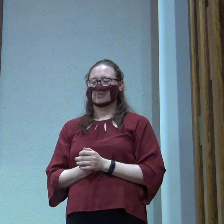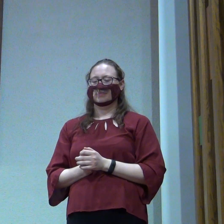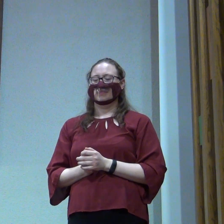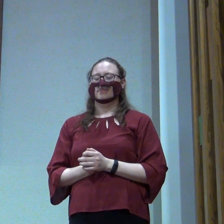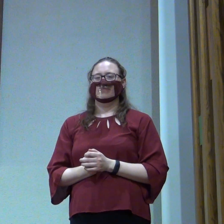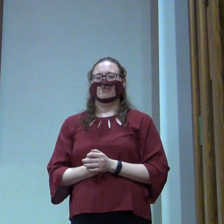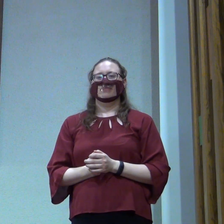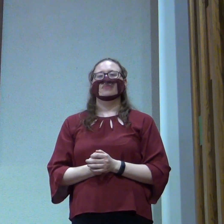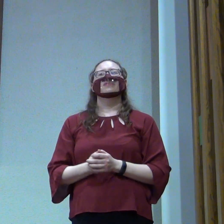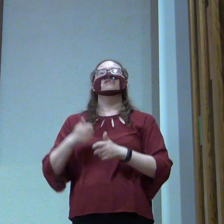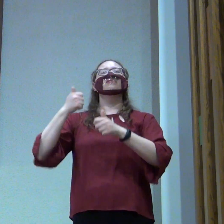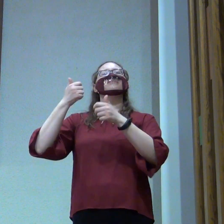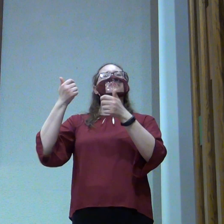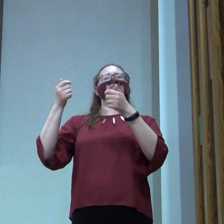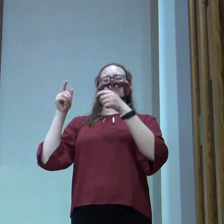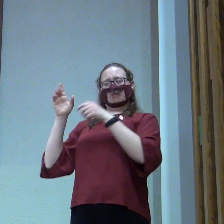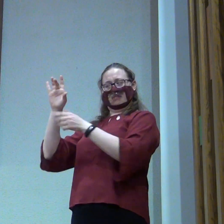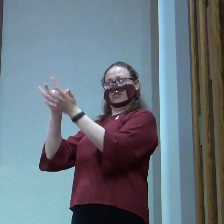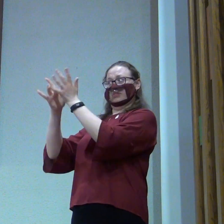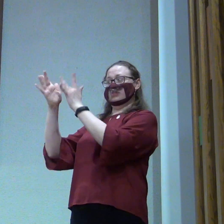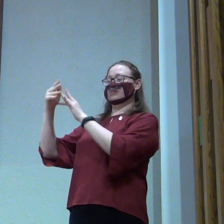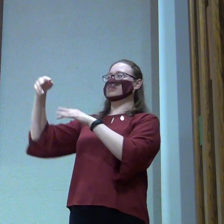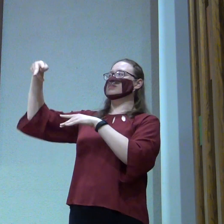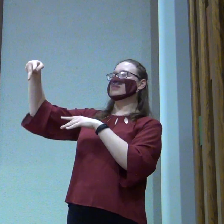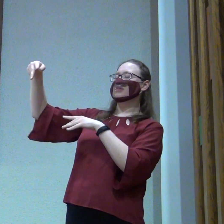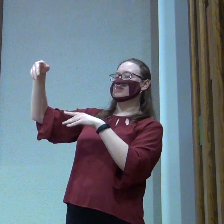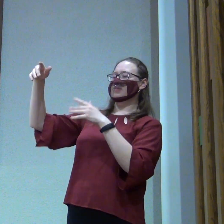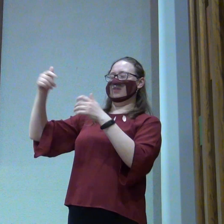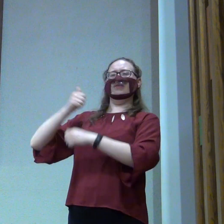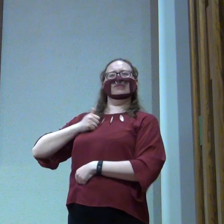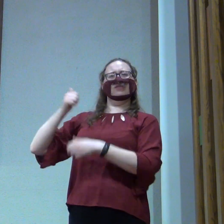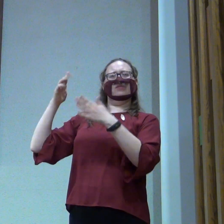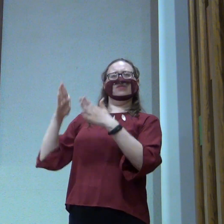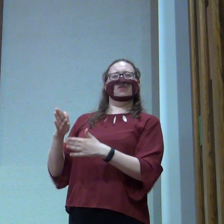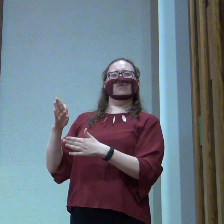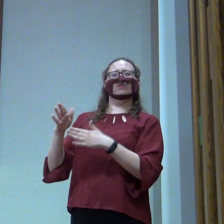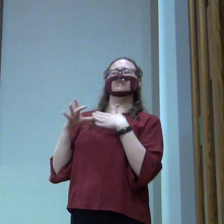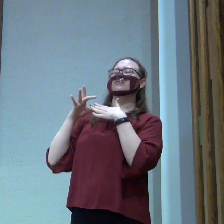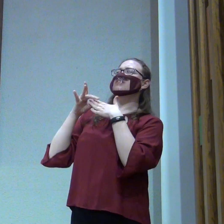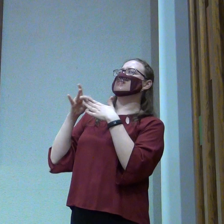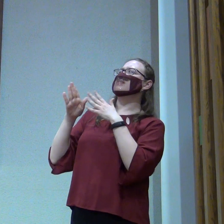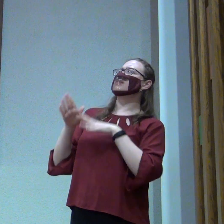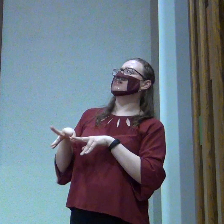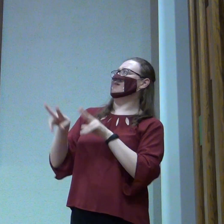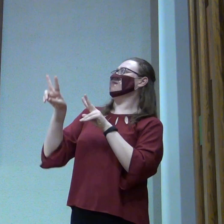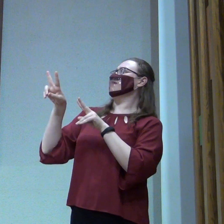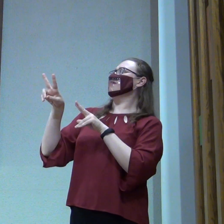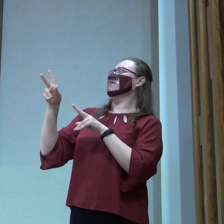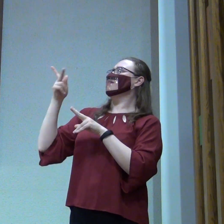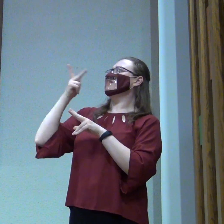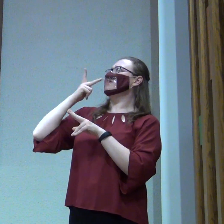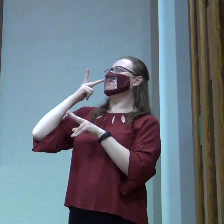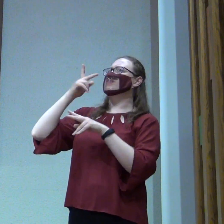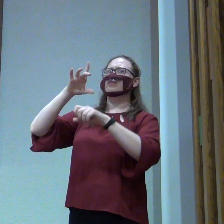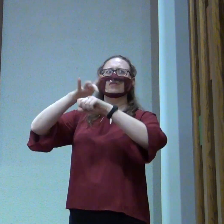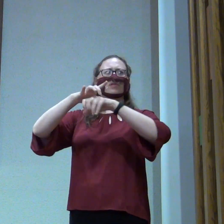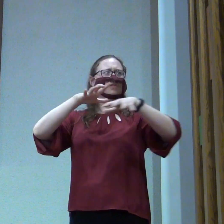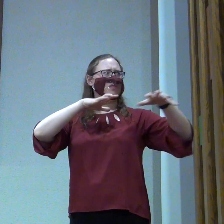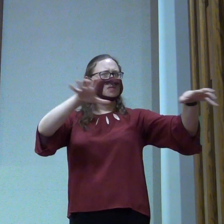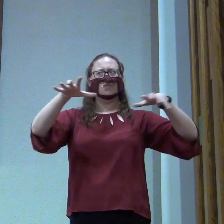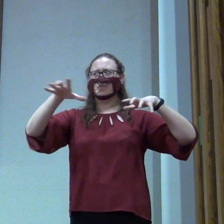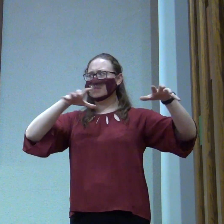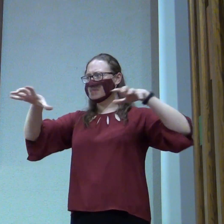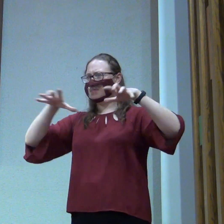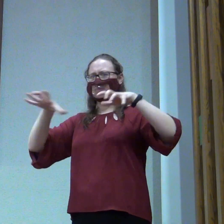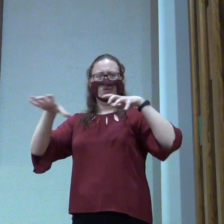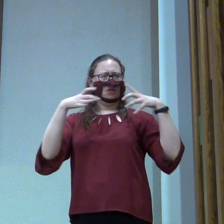When the centurion and those with him who were guarding Jesus saw the earthquake and all